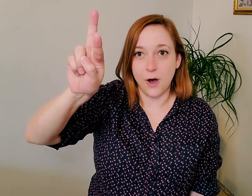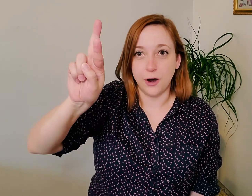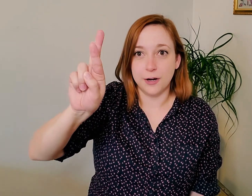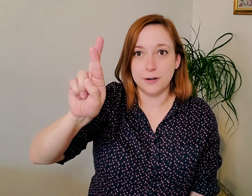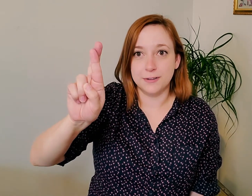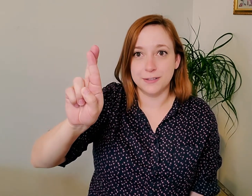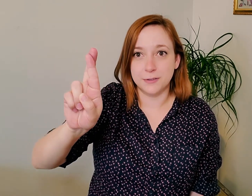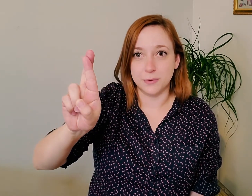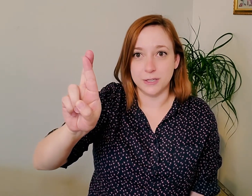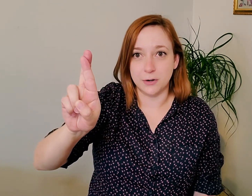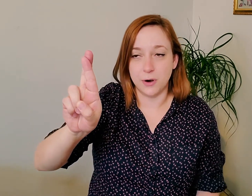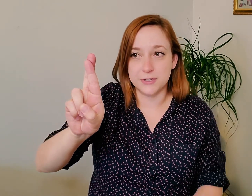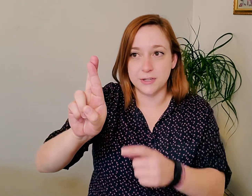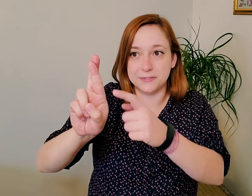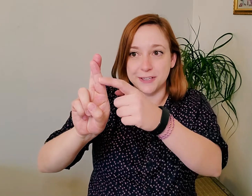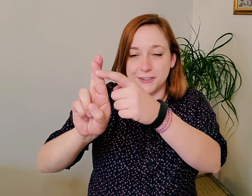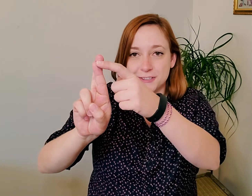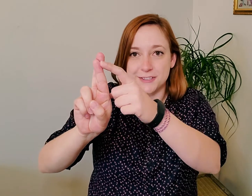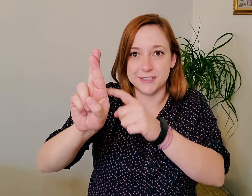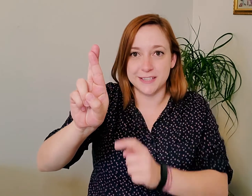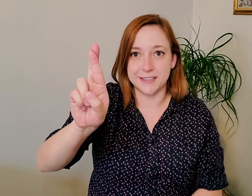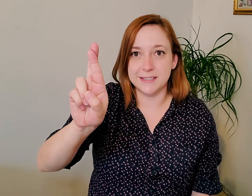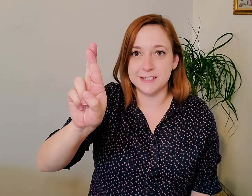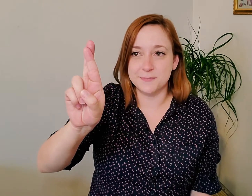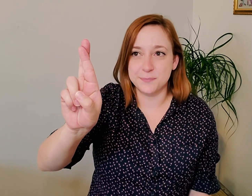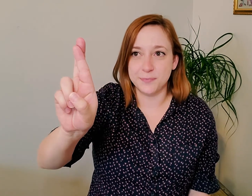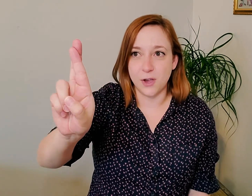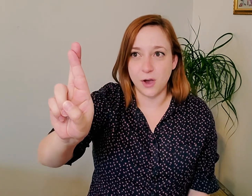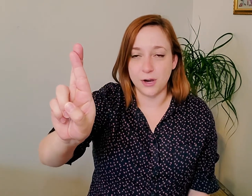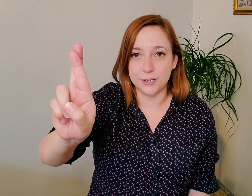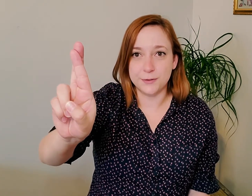R, we're going to cross our fingers just like this. R.